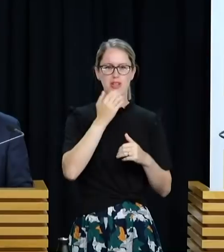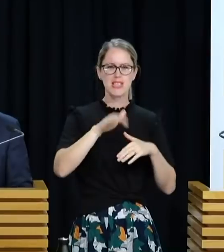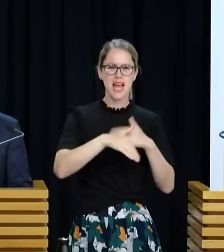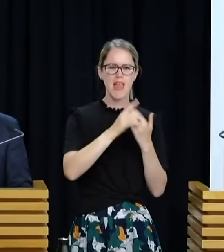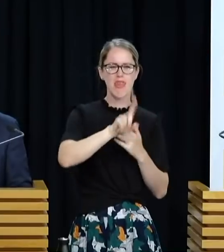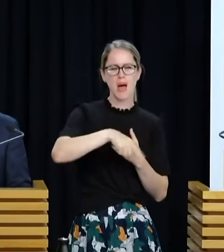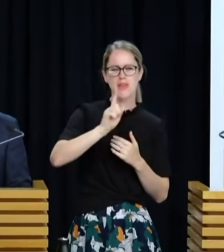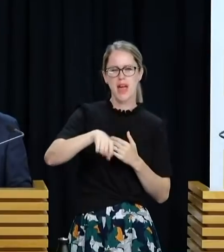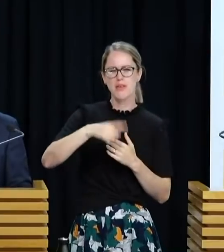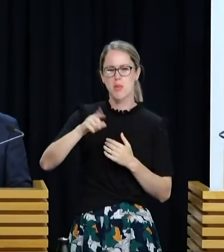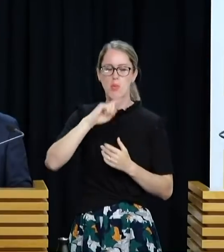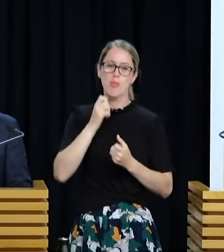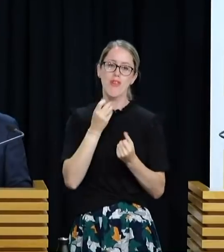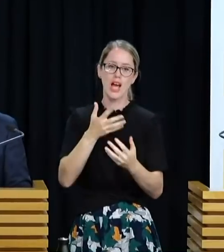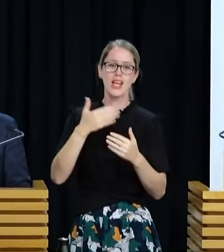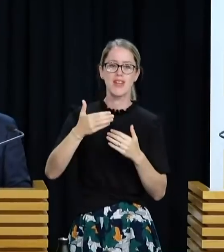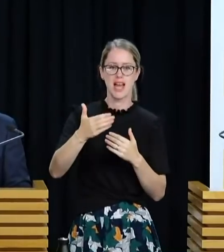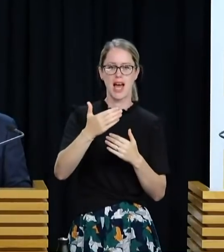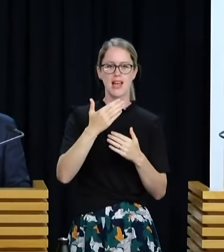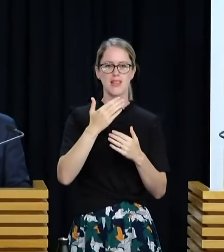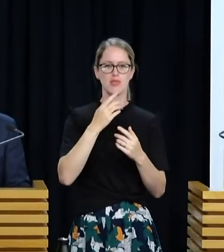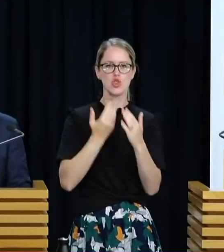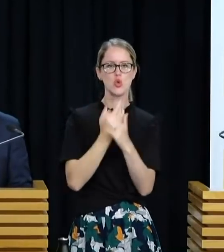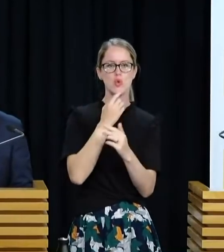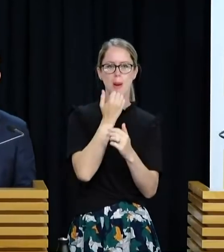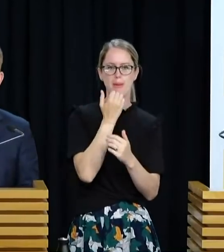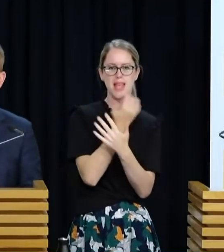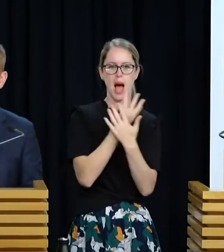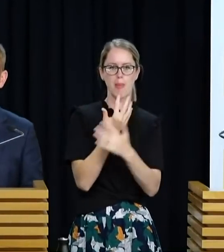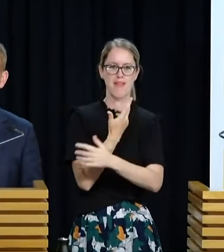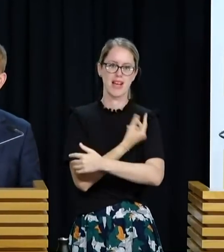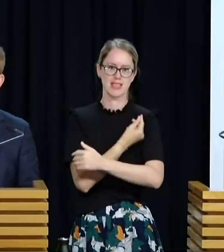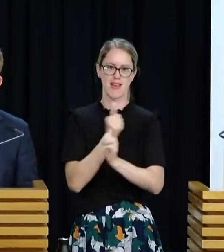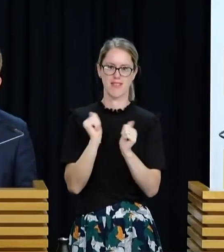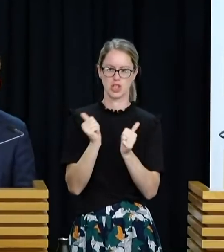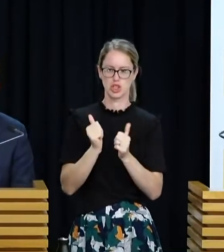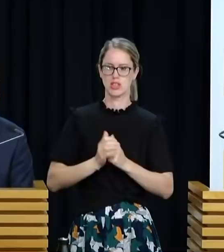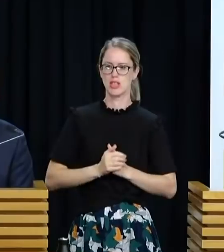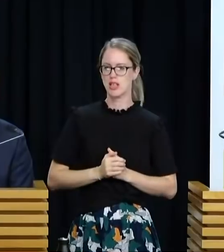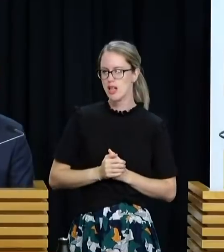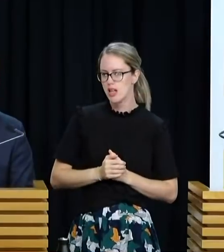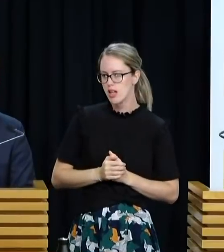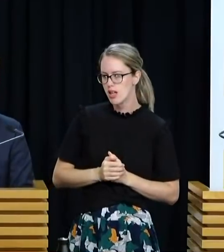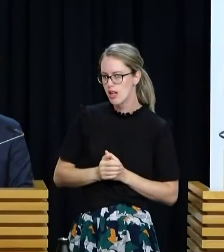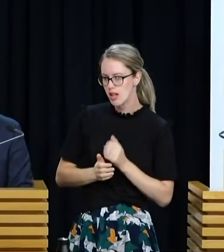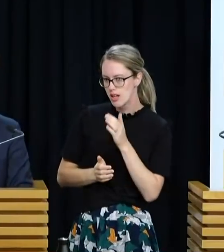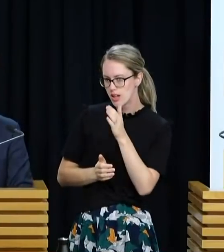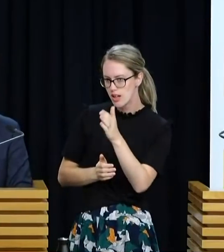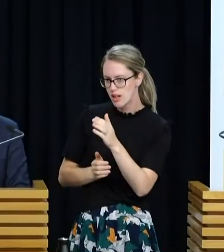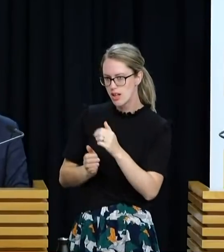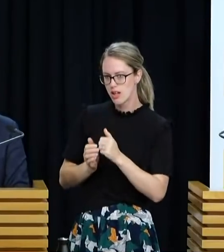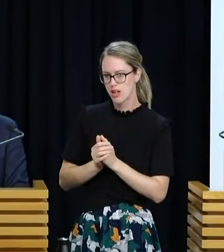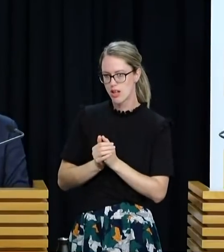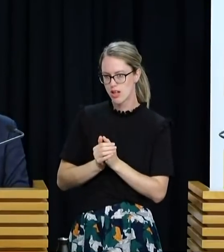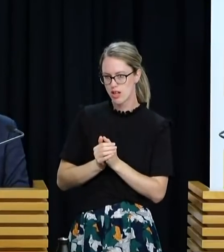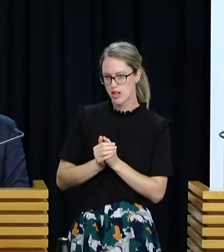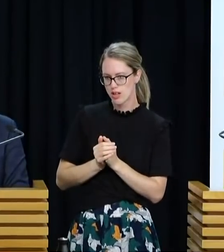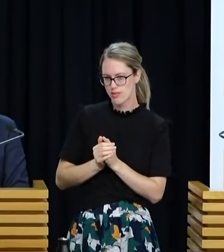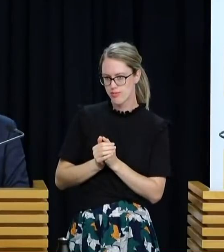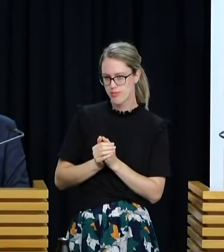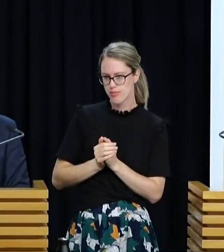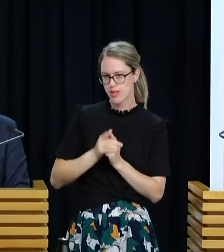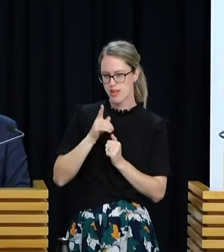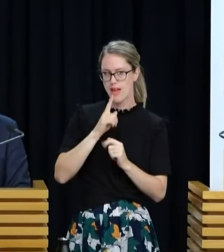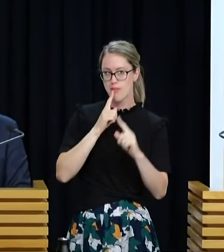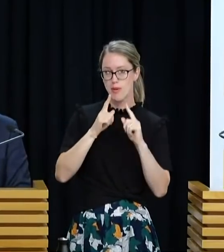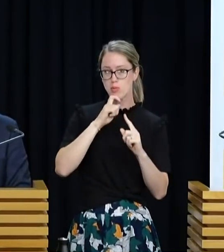day, we'll provide daily updates of all of those numbers. Would that data just be in the usual sort of Ministry of Health sort of